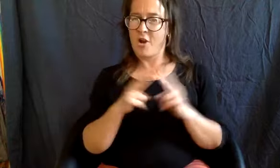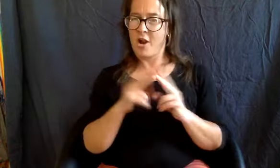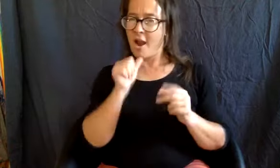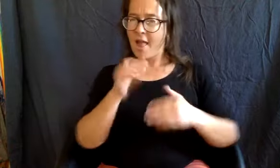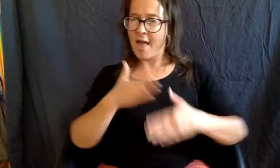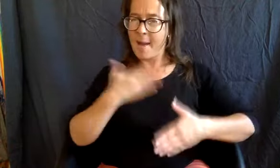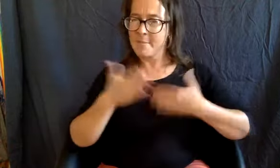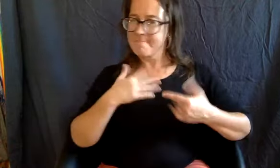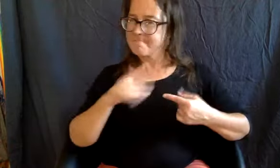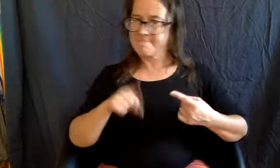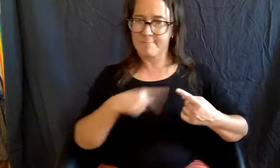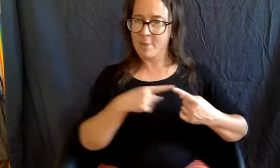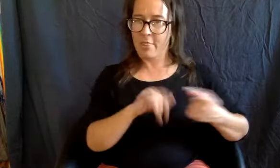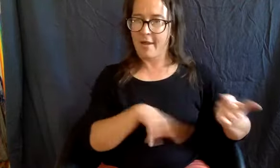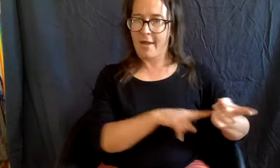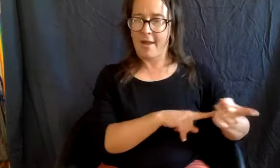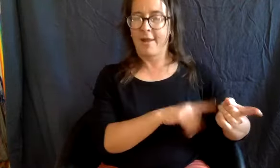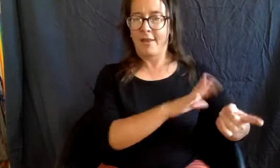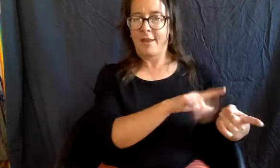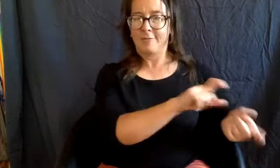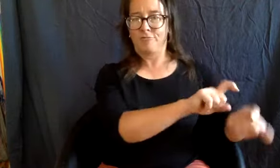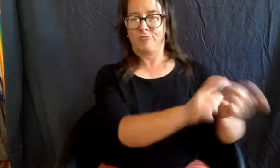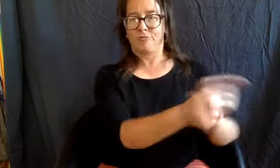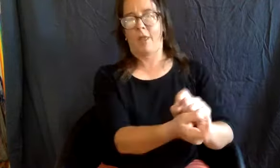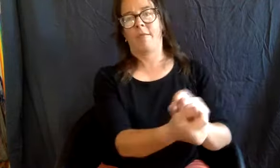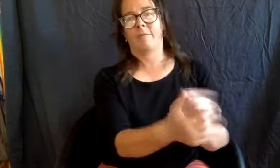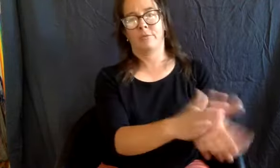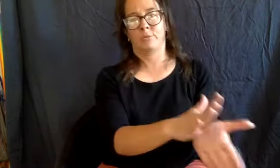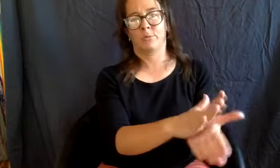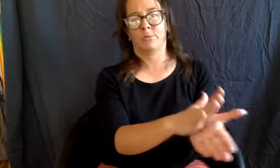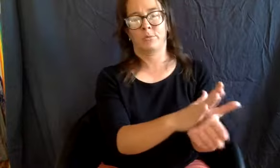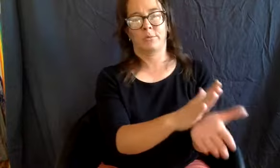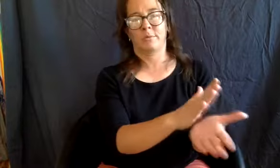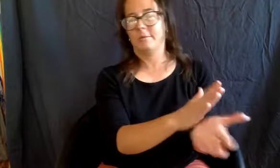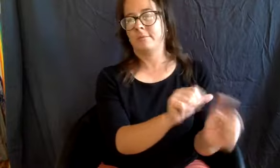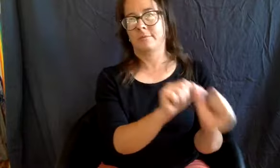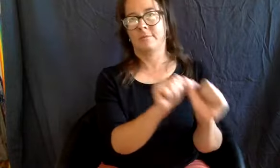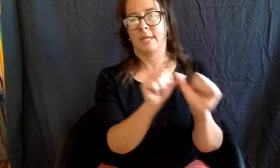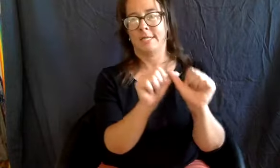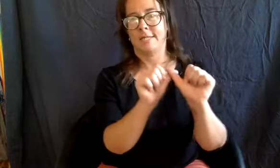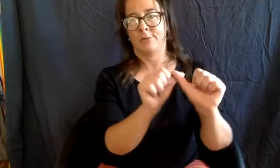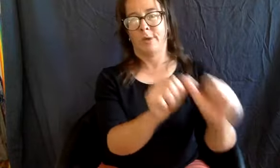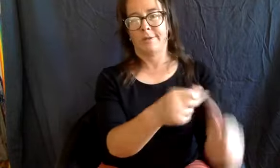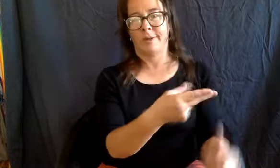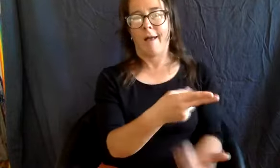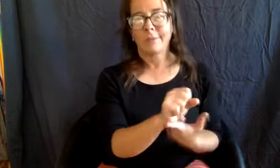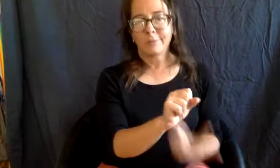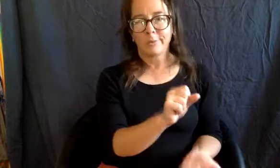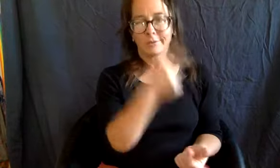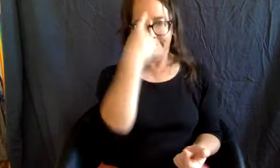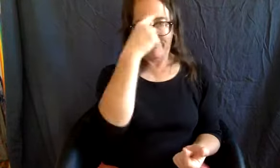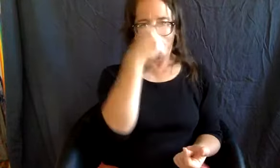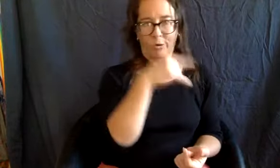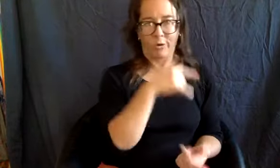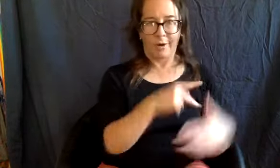separating him from the disease. My son doesn't lie to me. His disease lies to me, because that's what his disease has to do. And so Earl ended up having